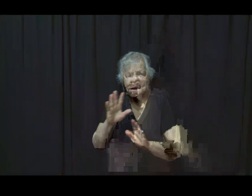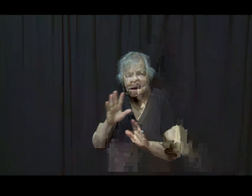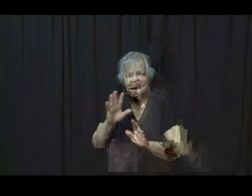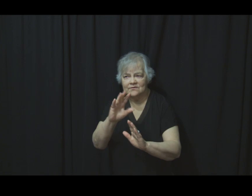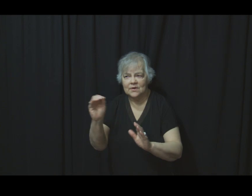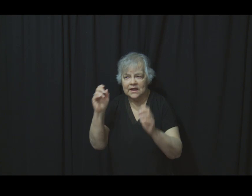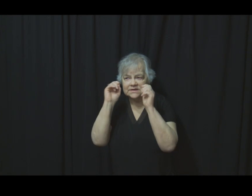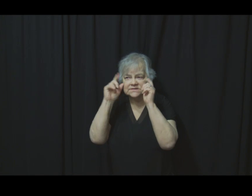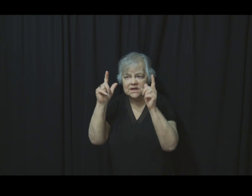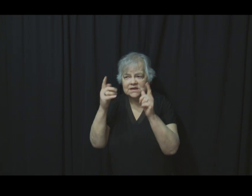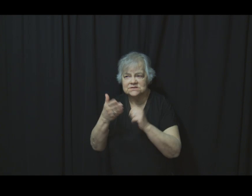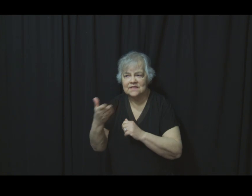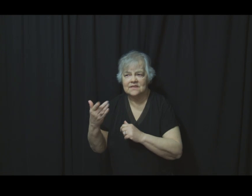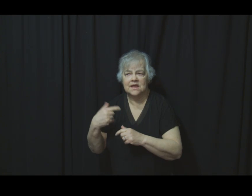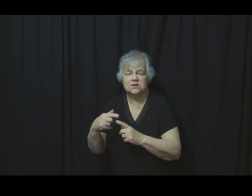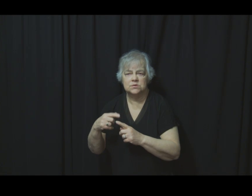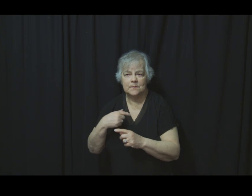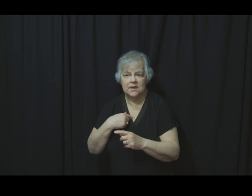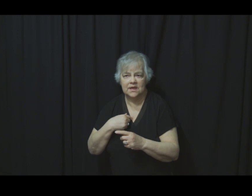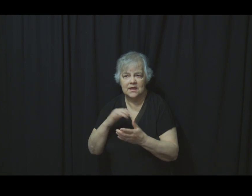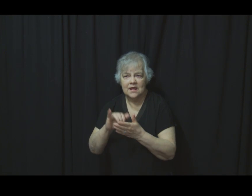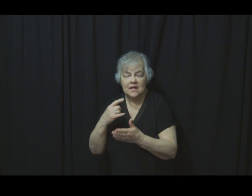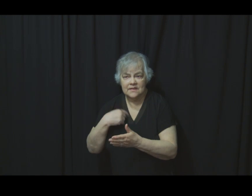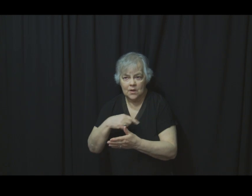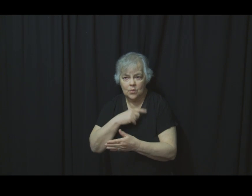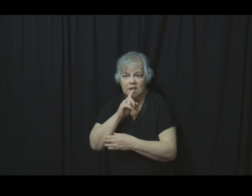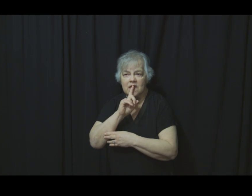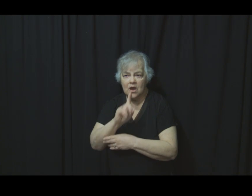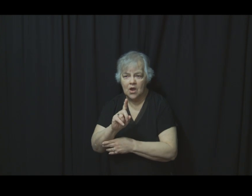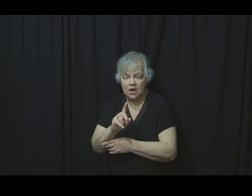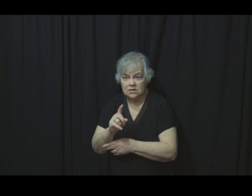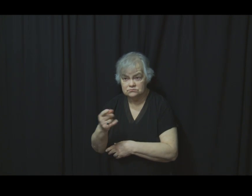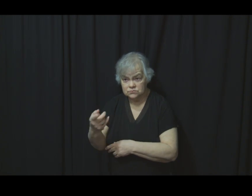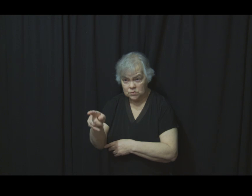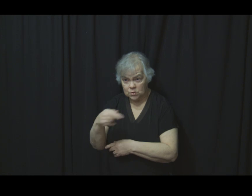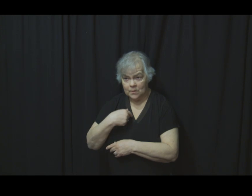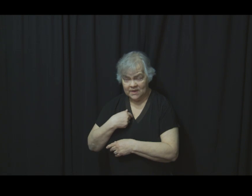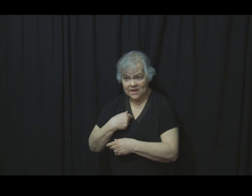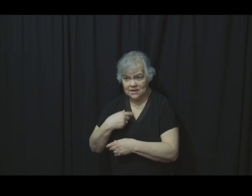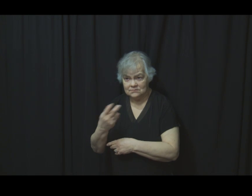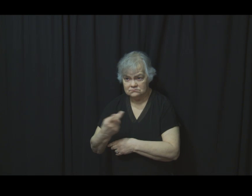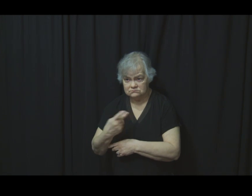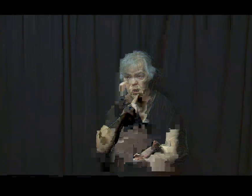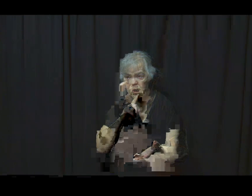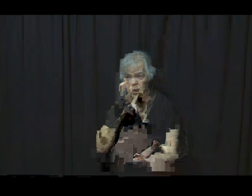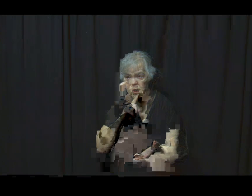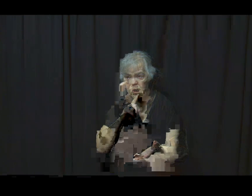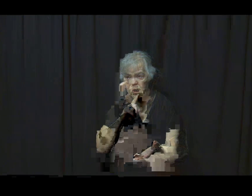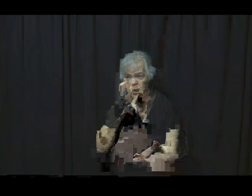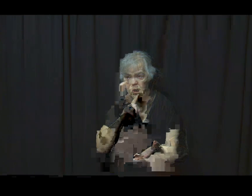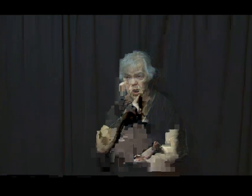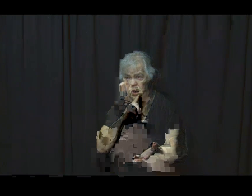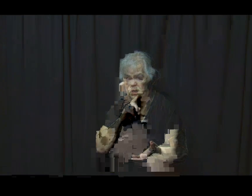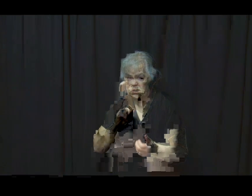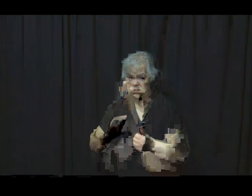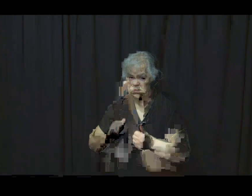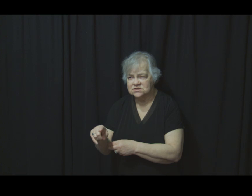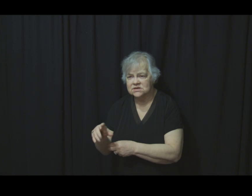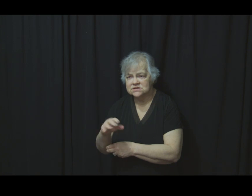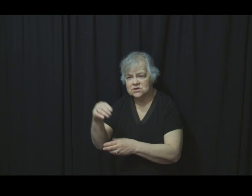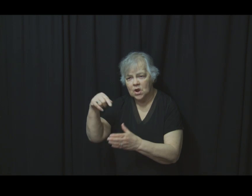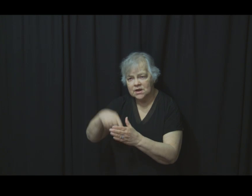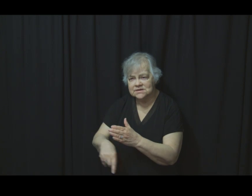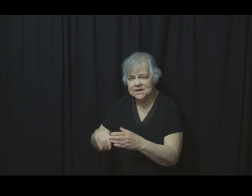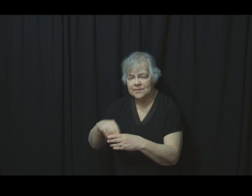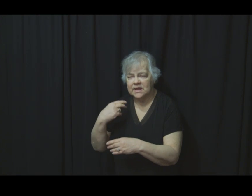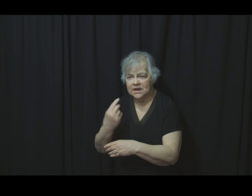astonishing thing to me that you and I are somehow to pursue that, to find, and